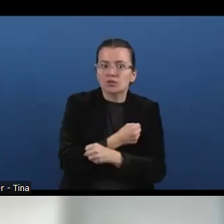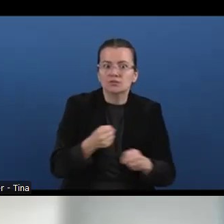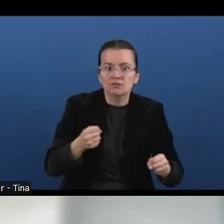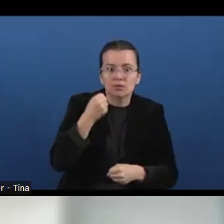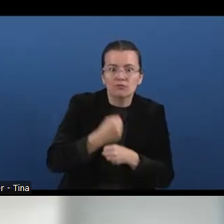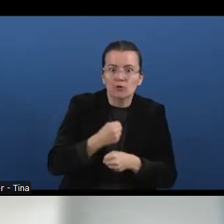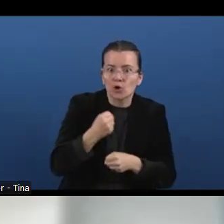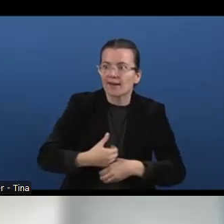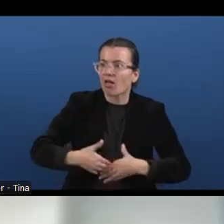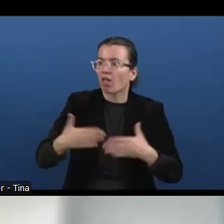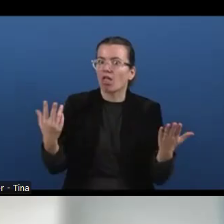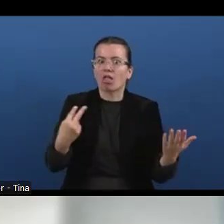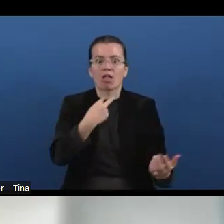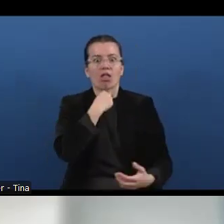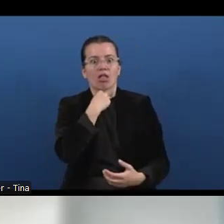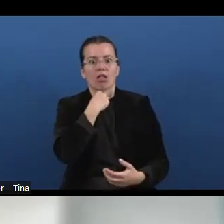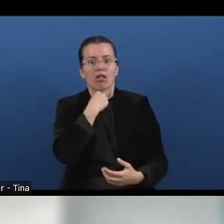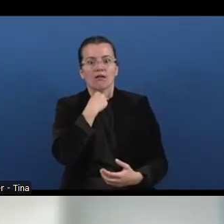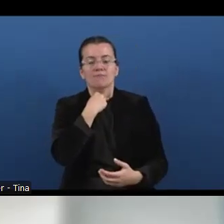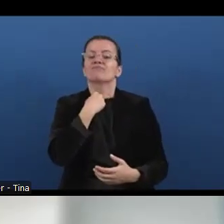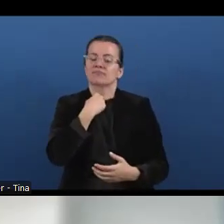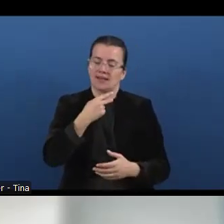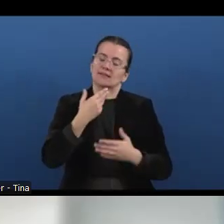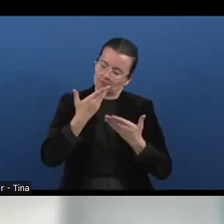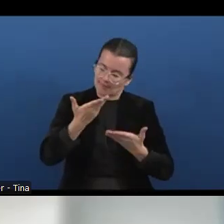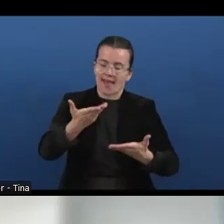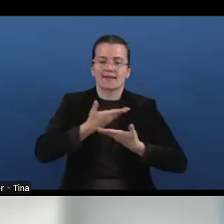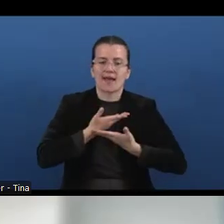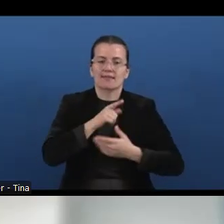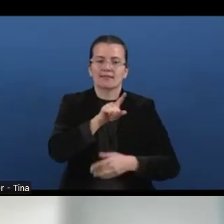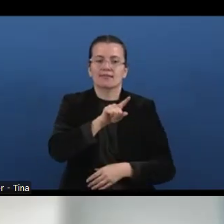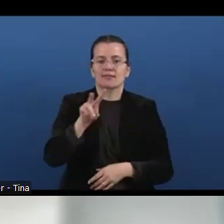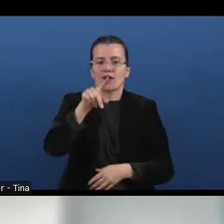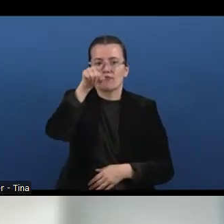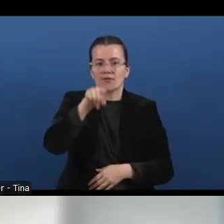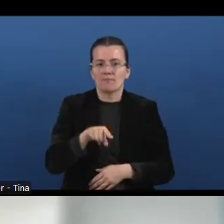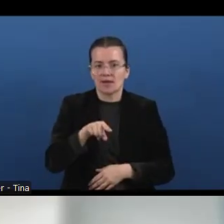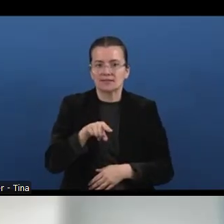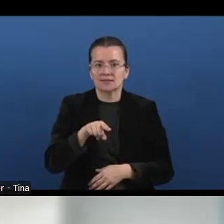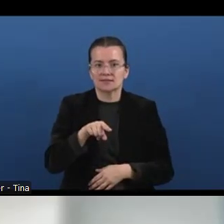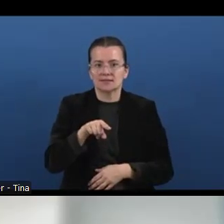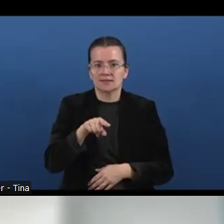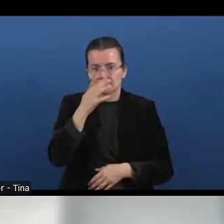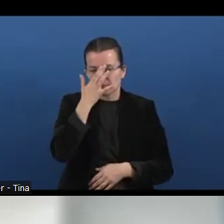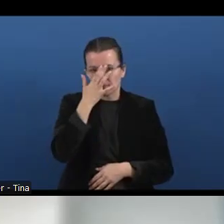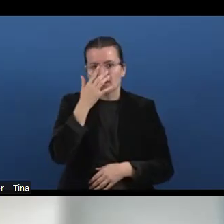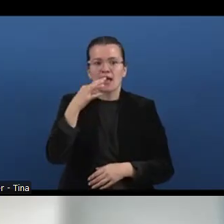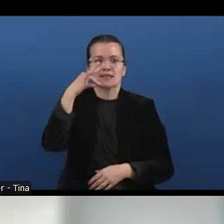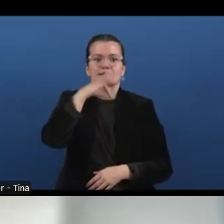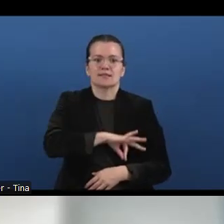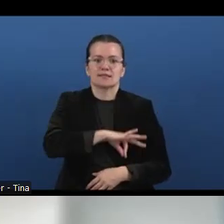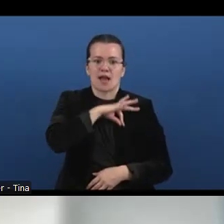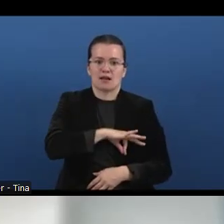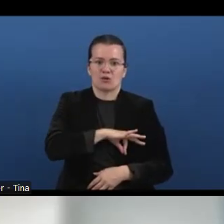benefit is set at a minimum of 12 months base gross salaries paid as a lump